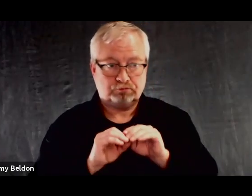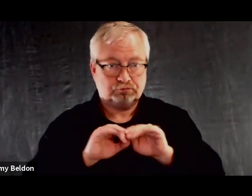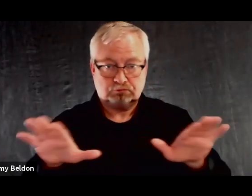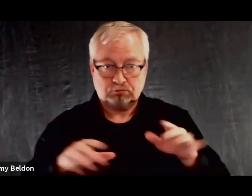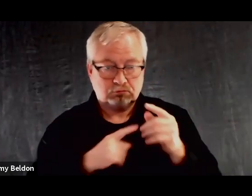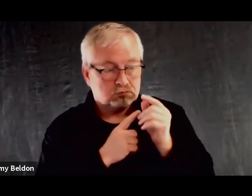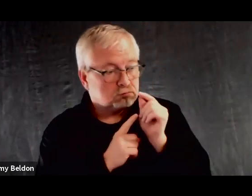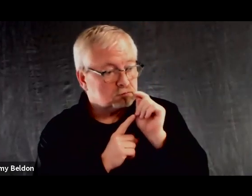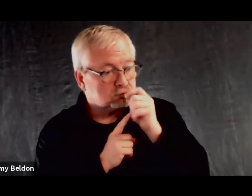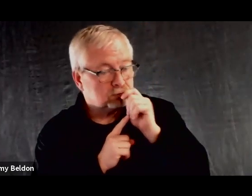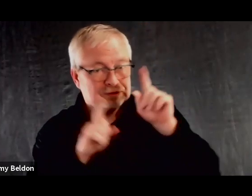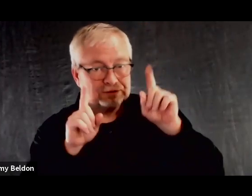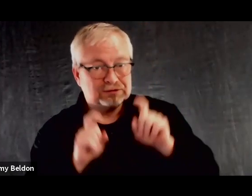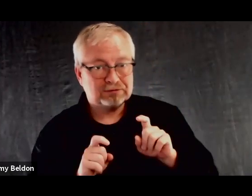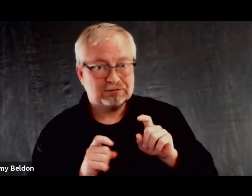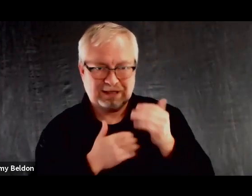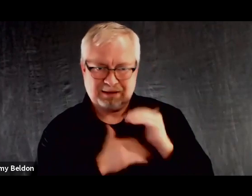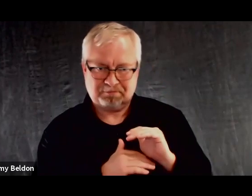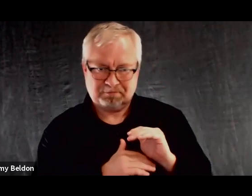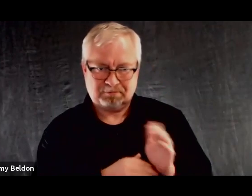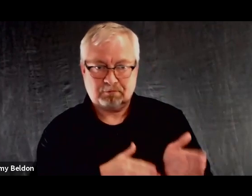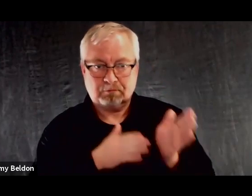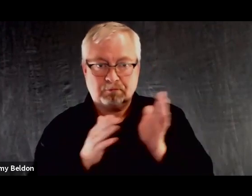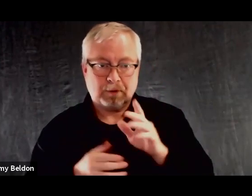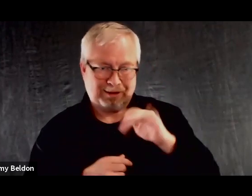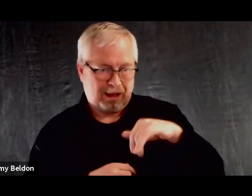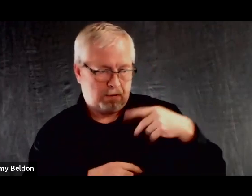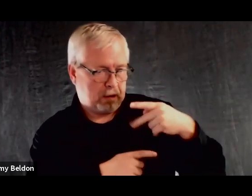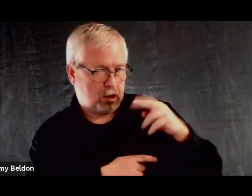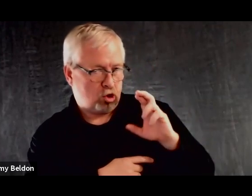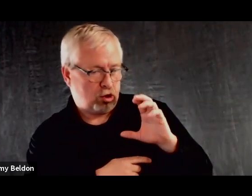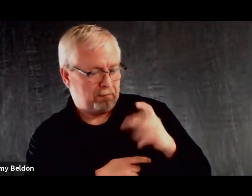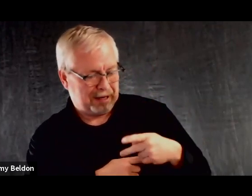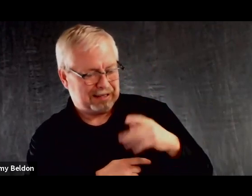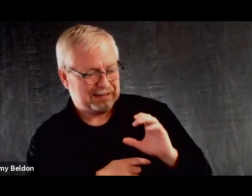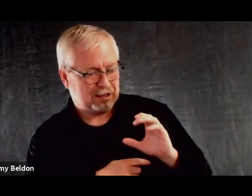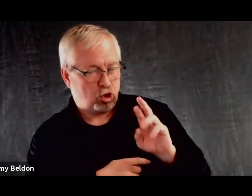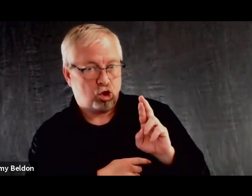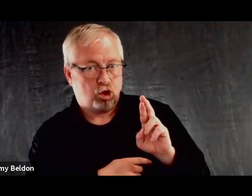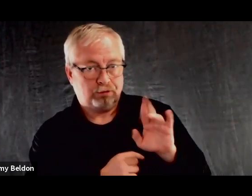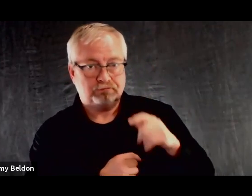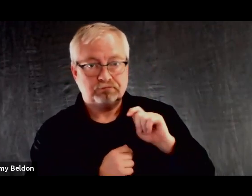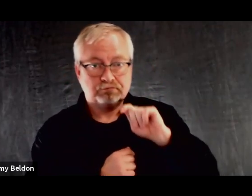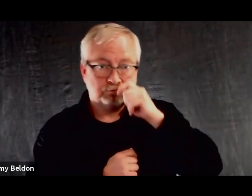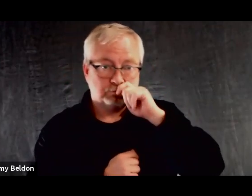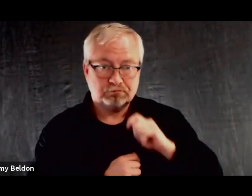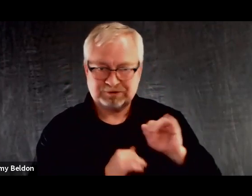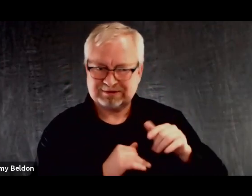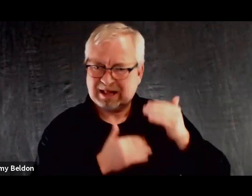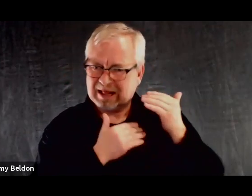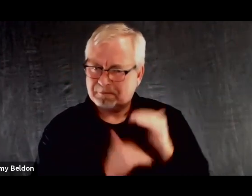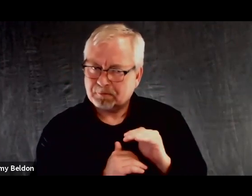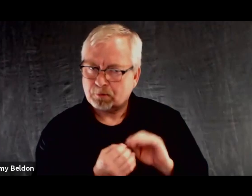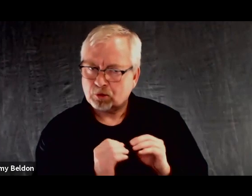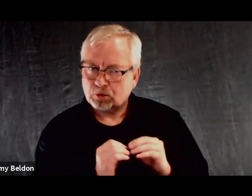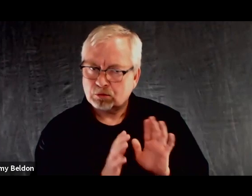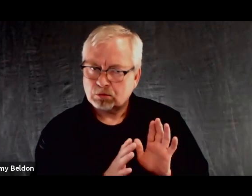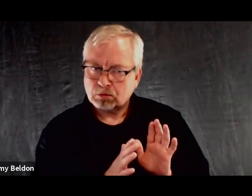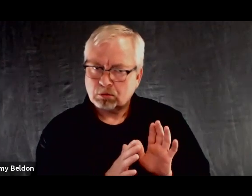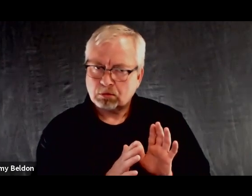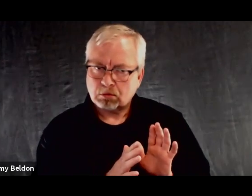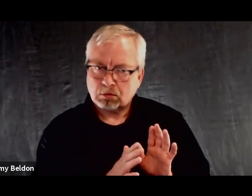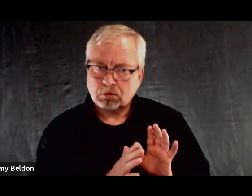PCR test, which tests if someone is infected. So we're not talking about